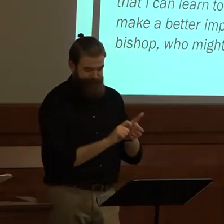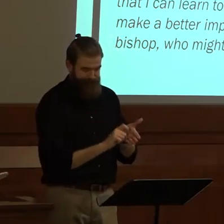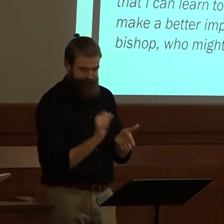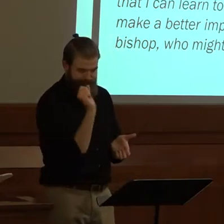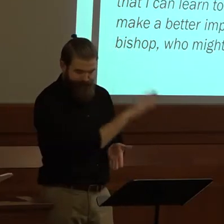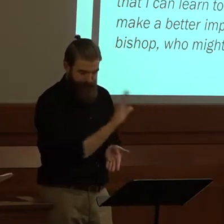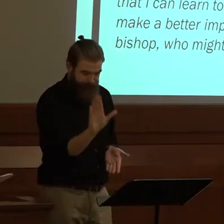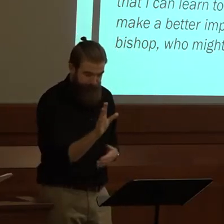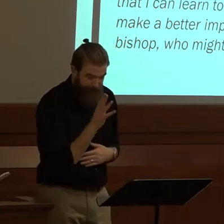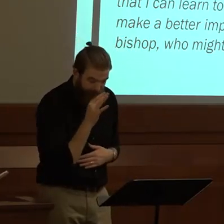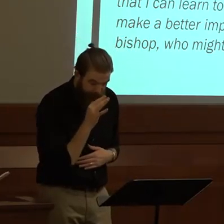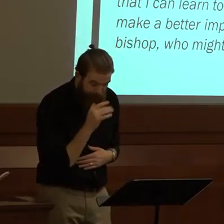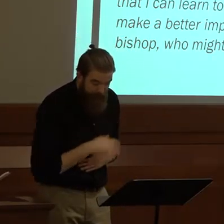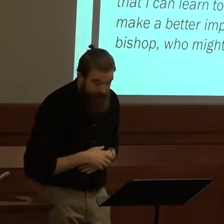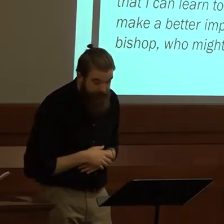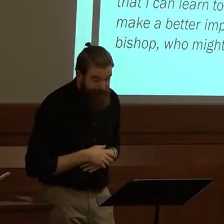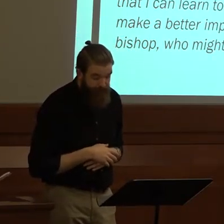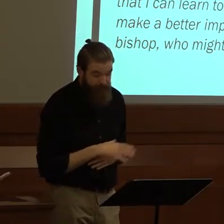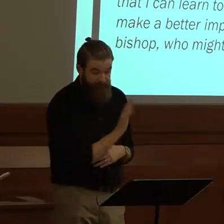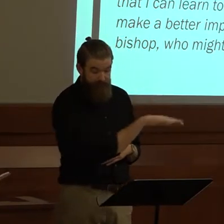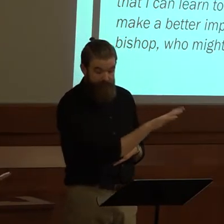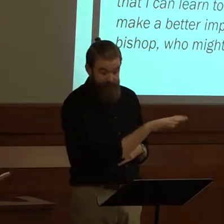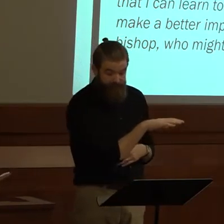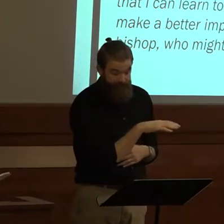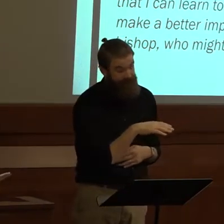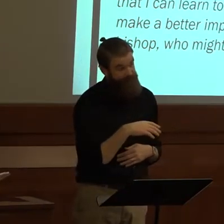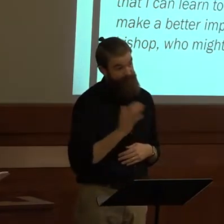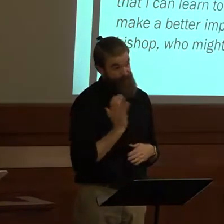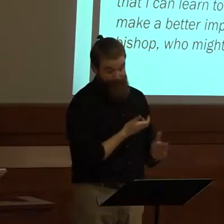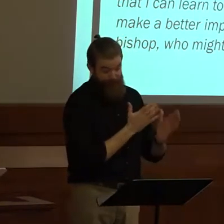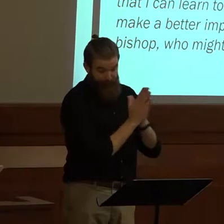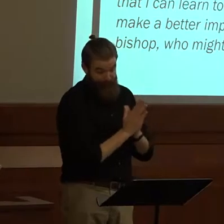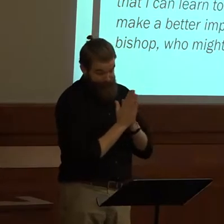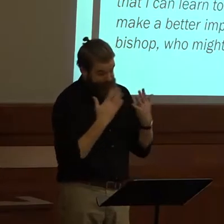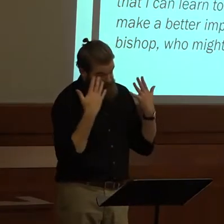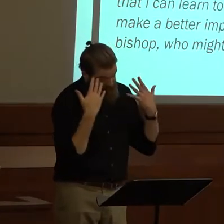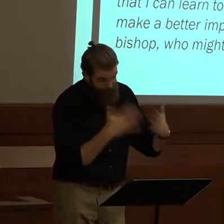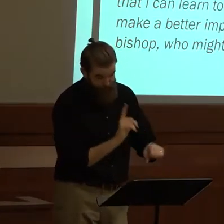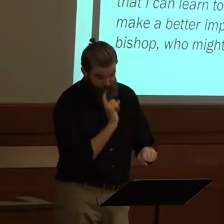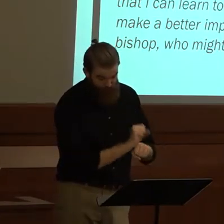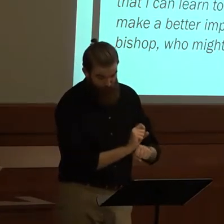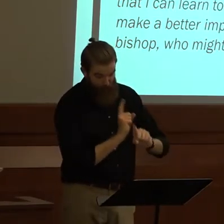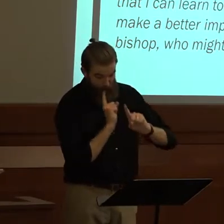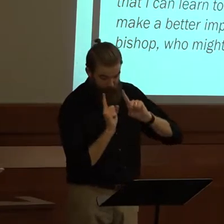perfectly and thus make a better impression on the examining bishop, who might happen to be very